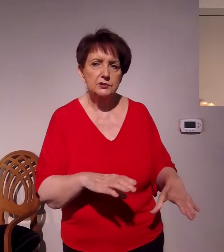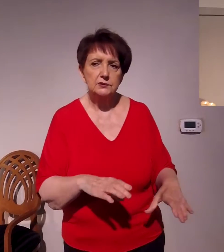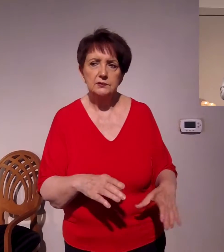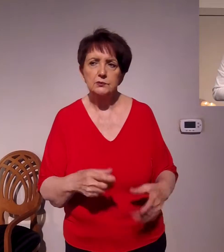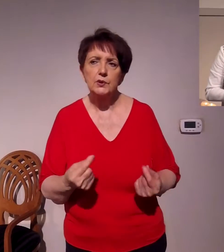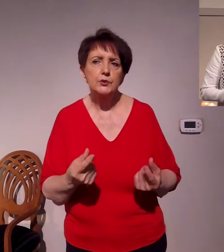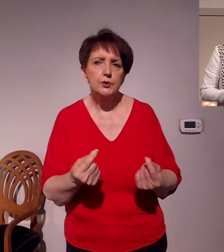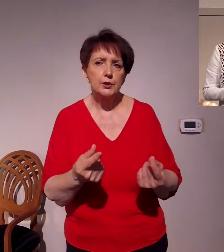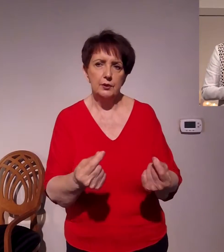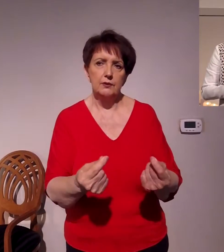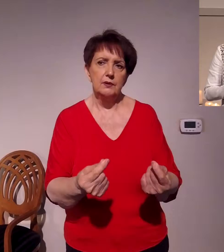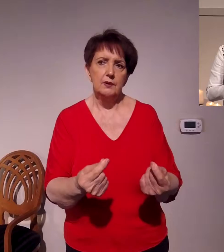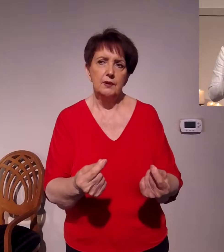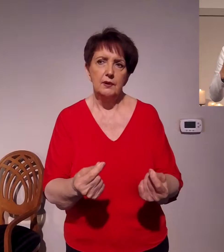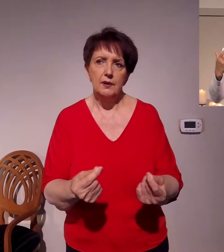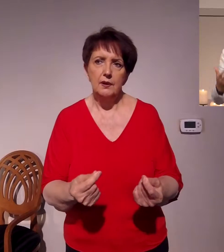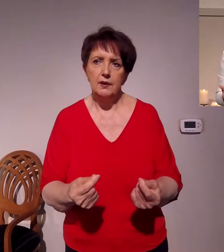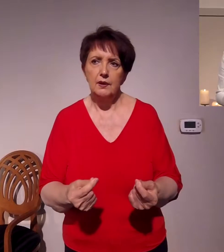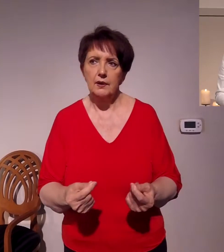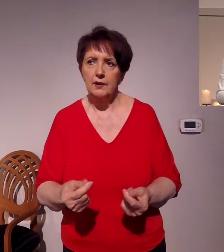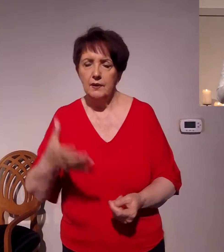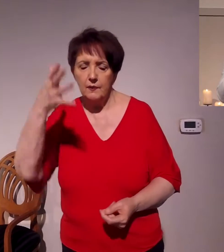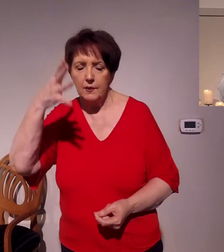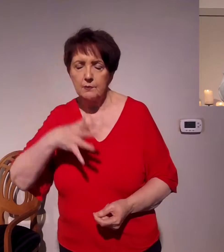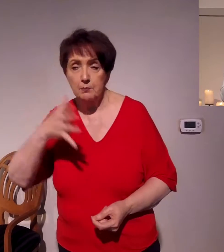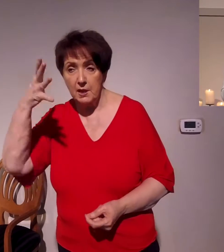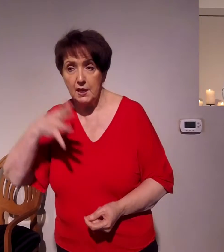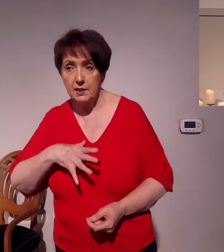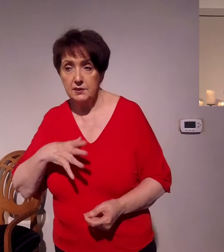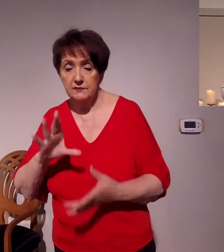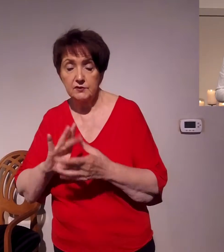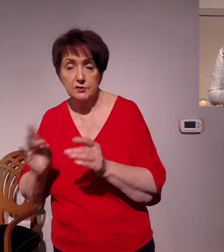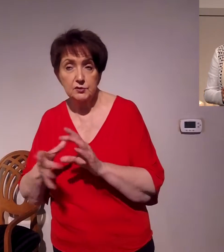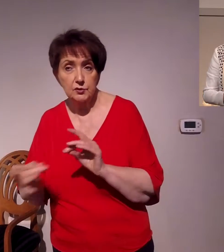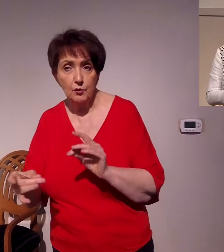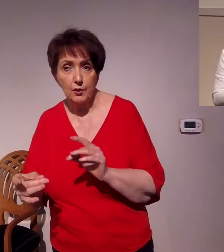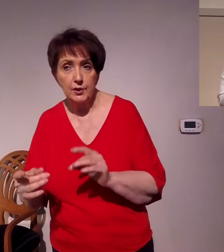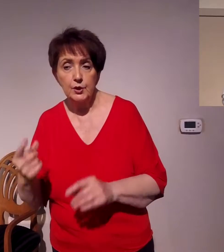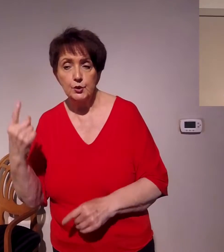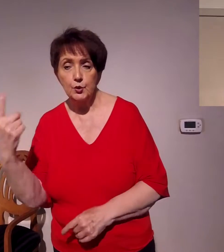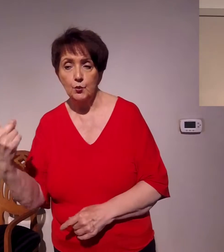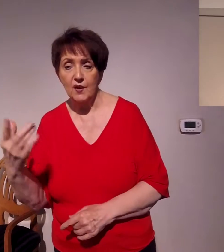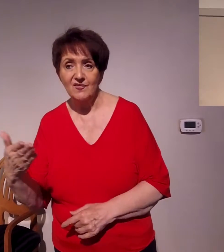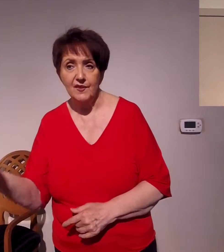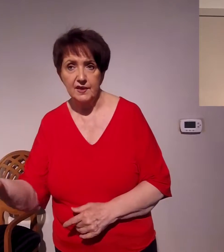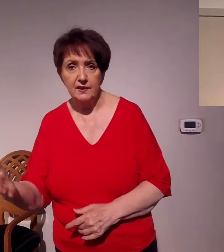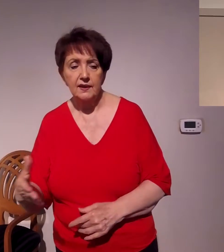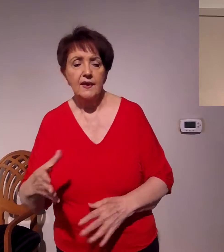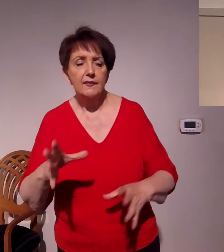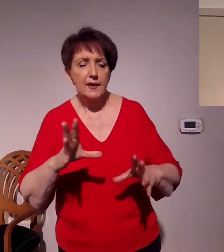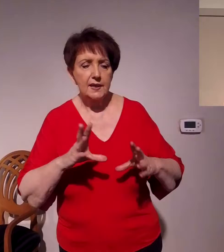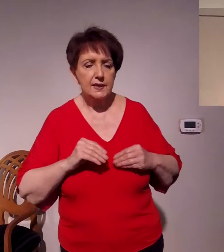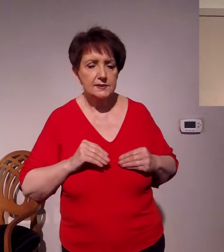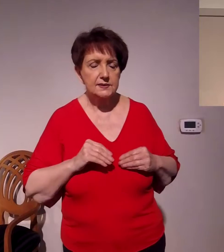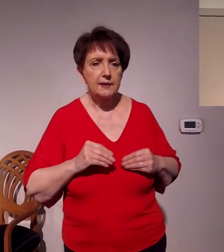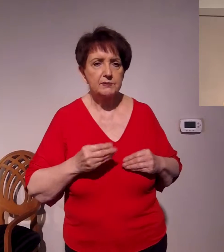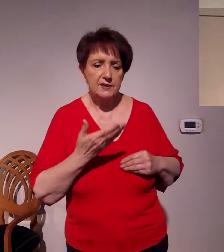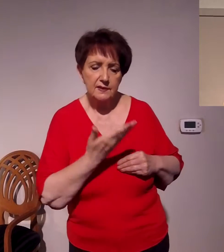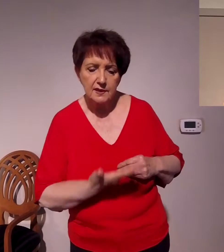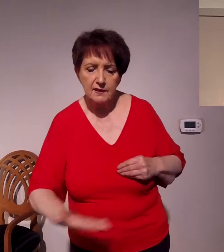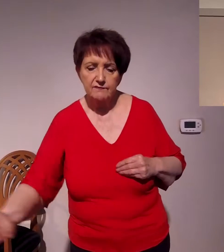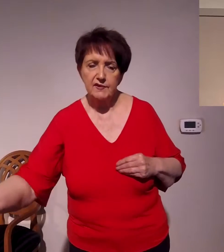do. The men in the parable do one thing. They accepted the